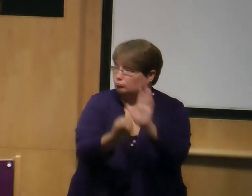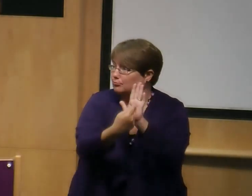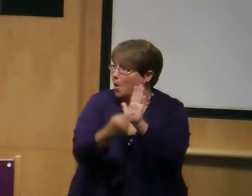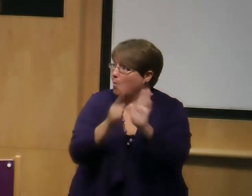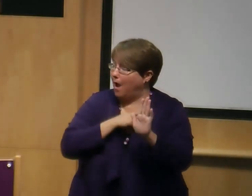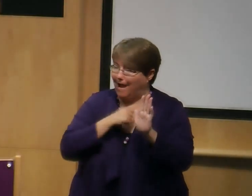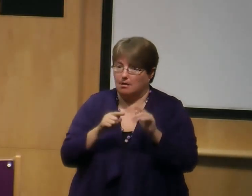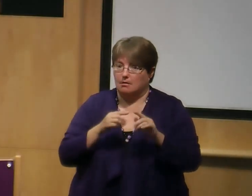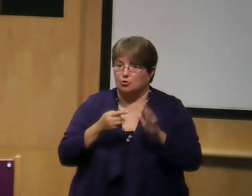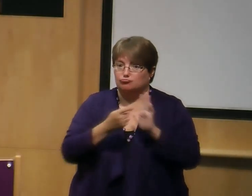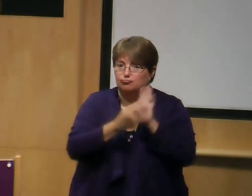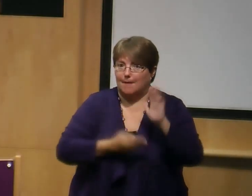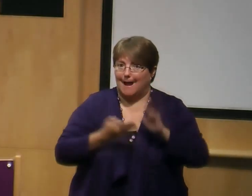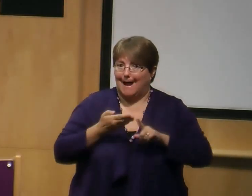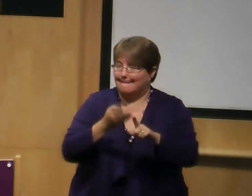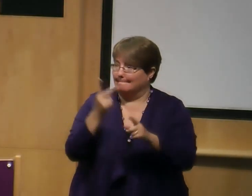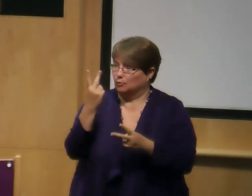and what should be published in that.